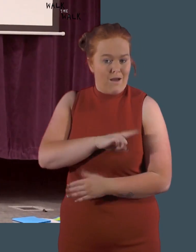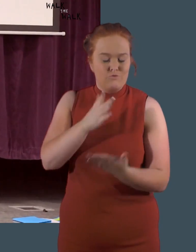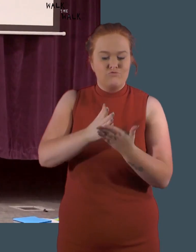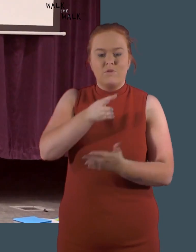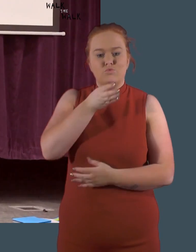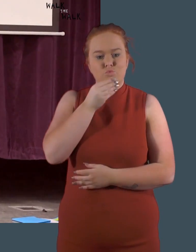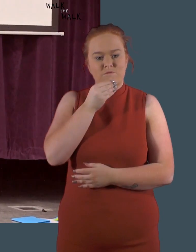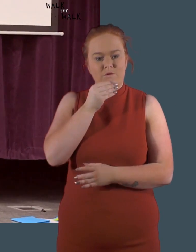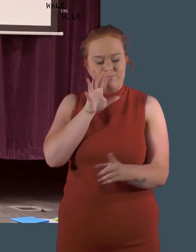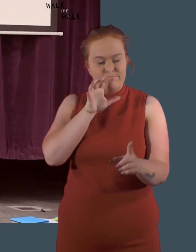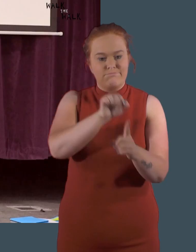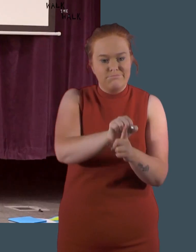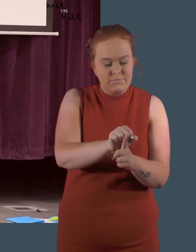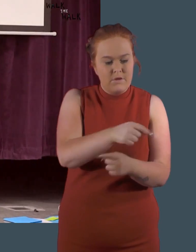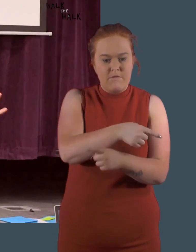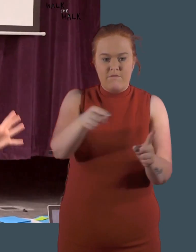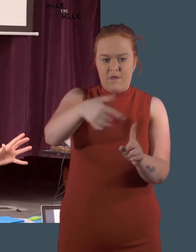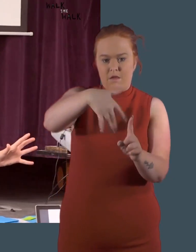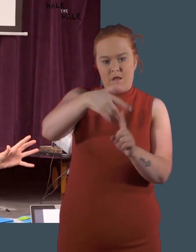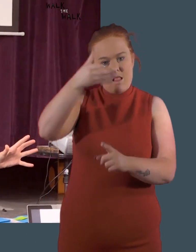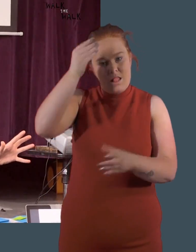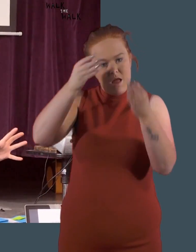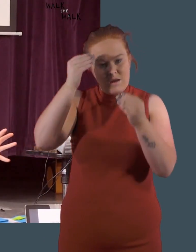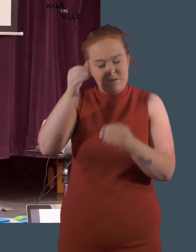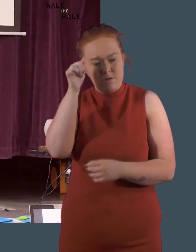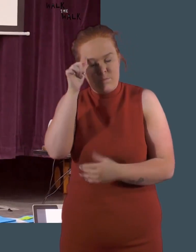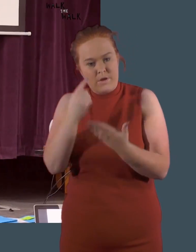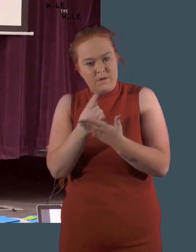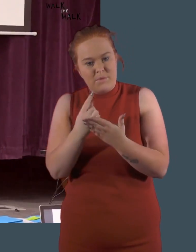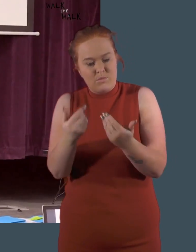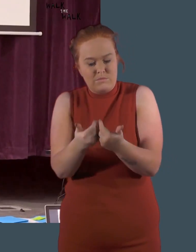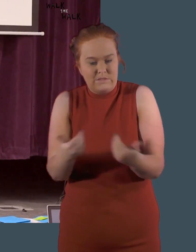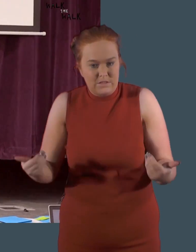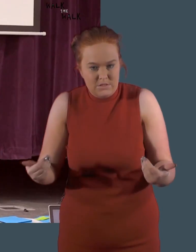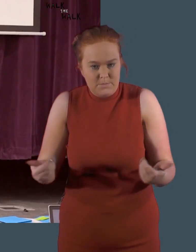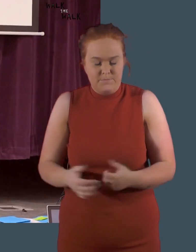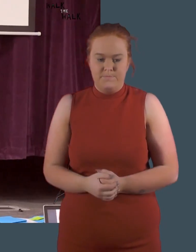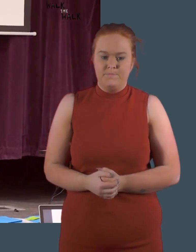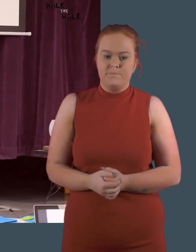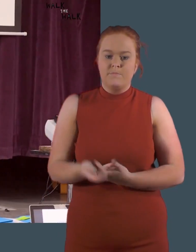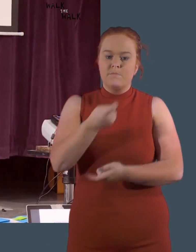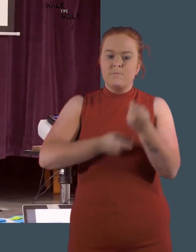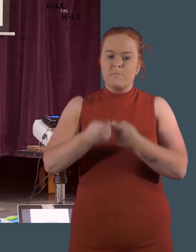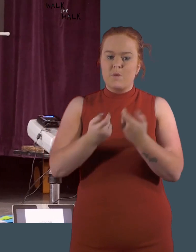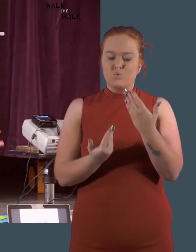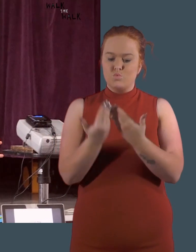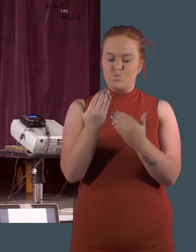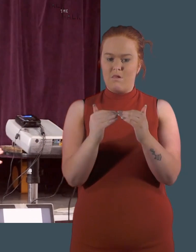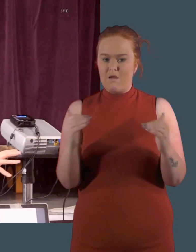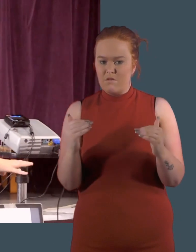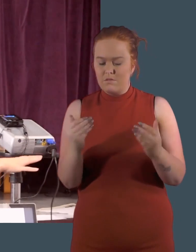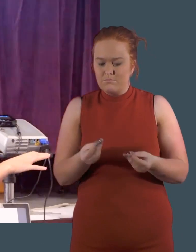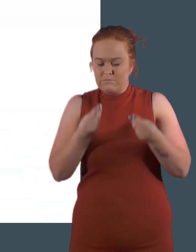much information as a map that's covered in dots. If someone's got absolutely no experience of this, that's useful for you to know as